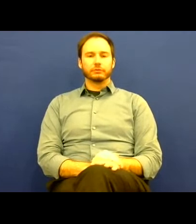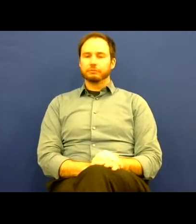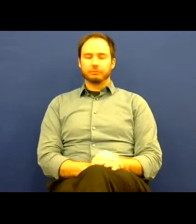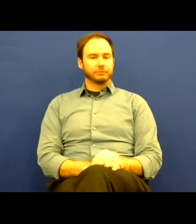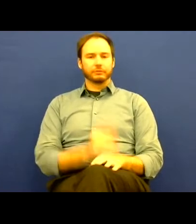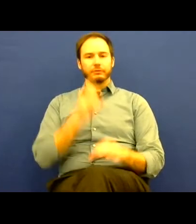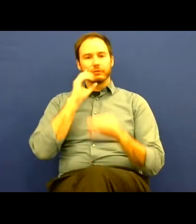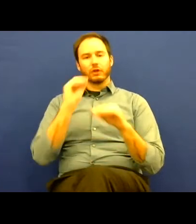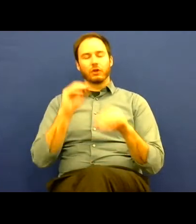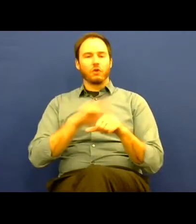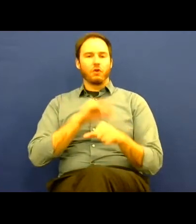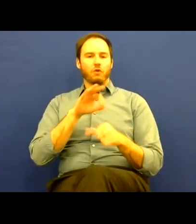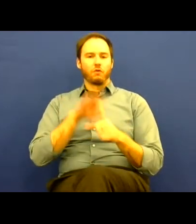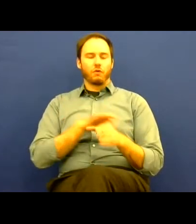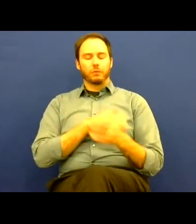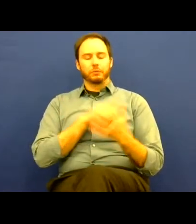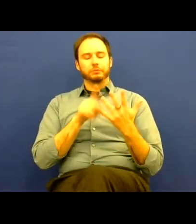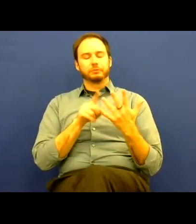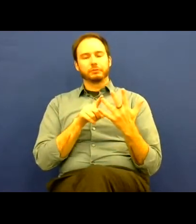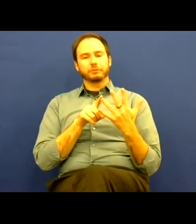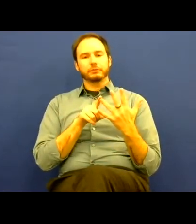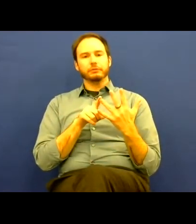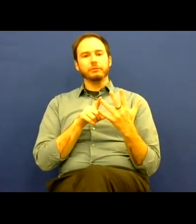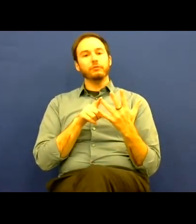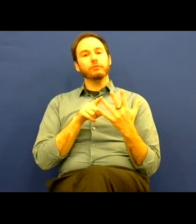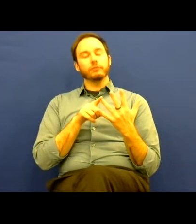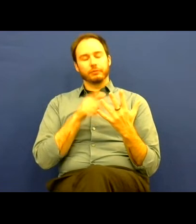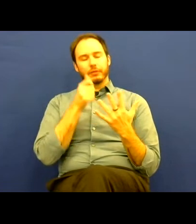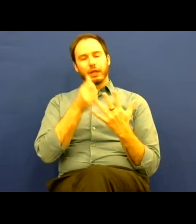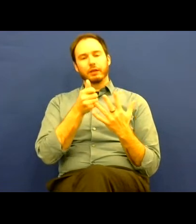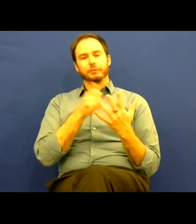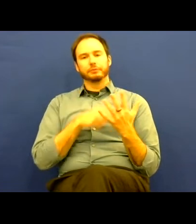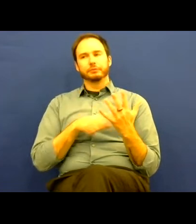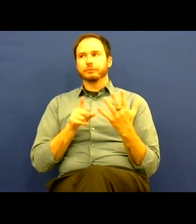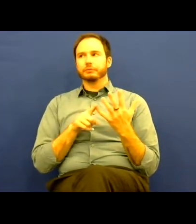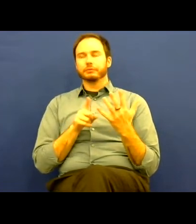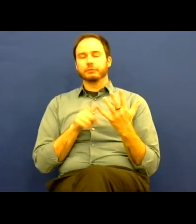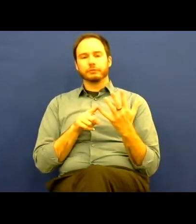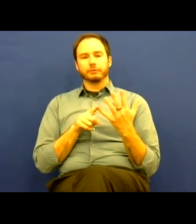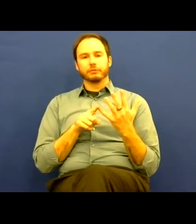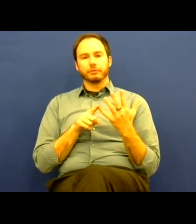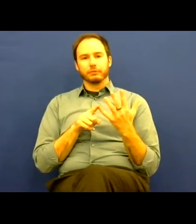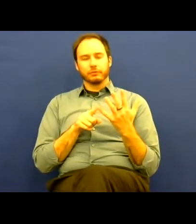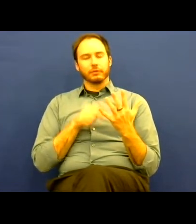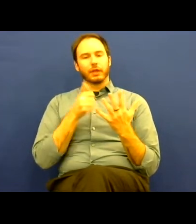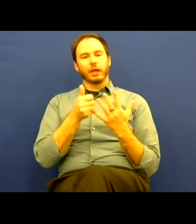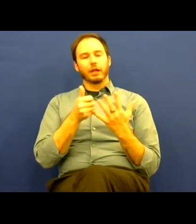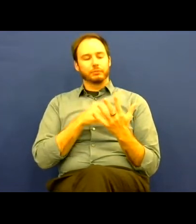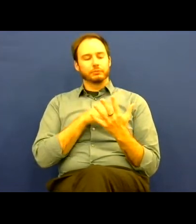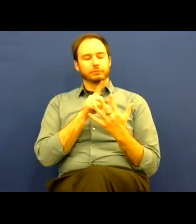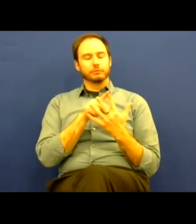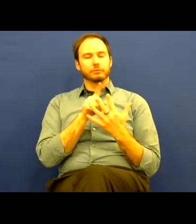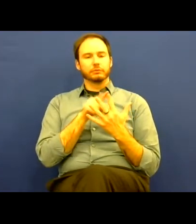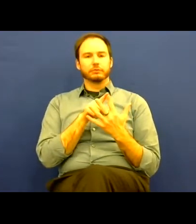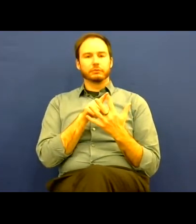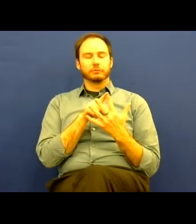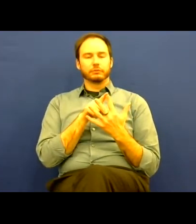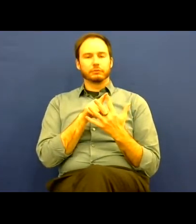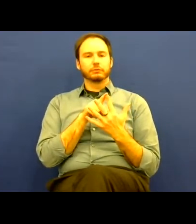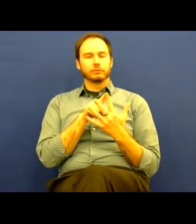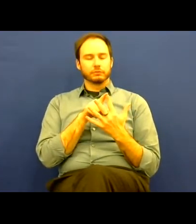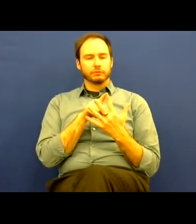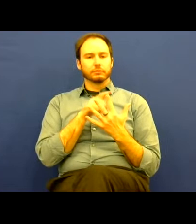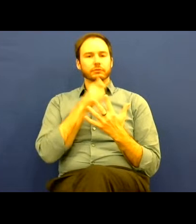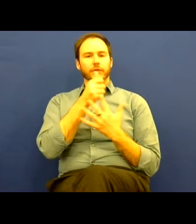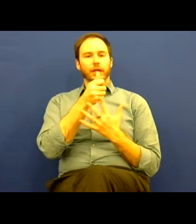Hearing none, please call the roll. Councilmember Safranik, Aye. Councilmember Bolzner, Aye. Councilmember